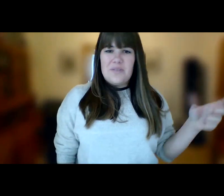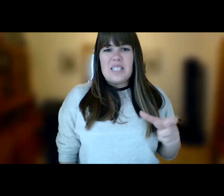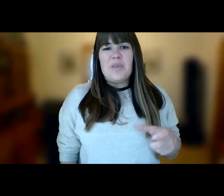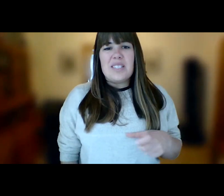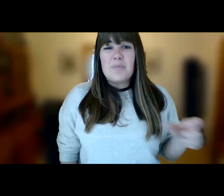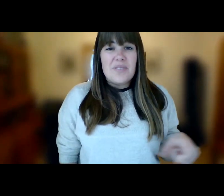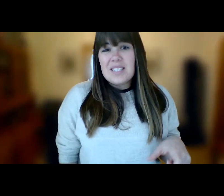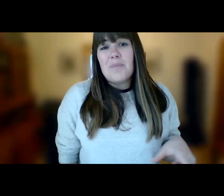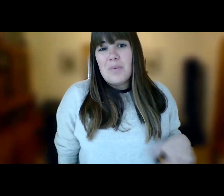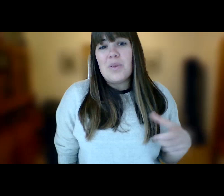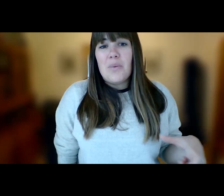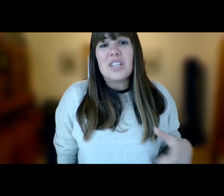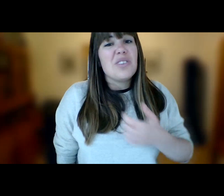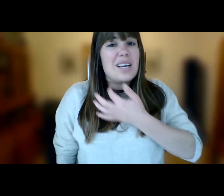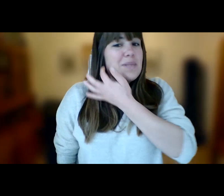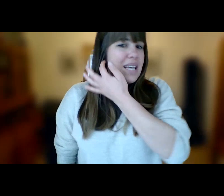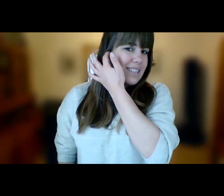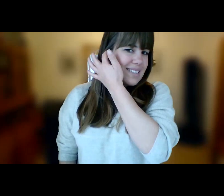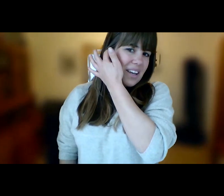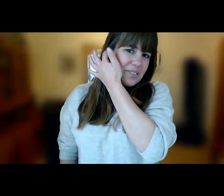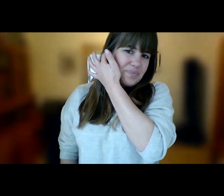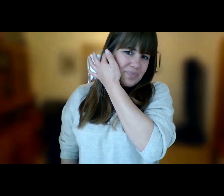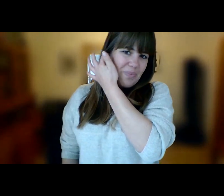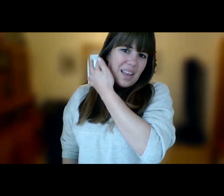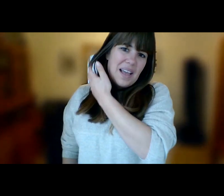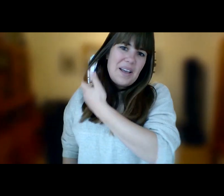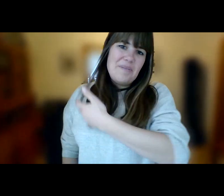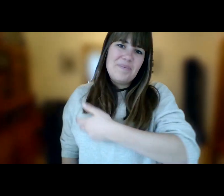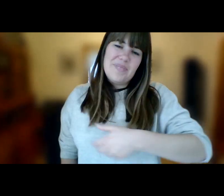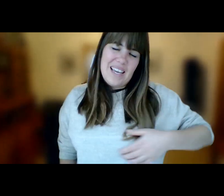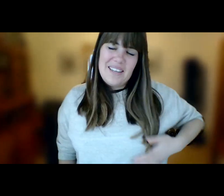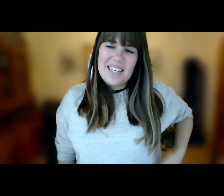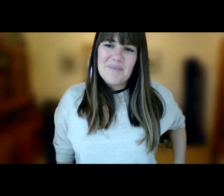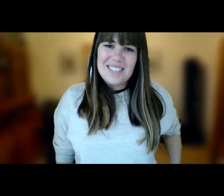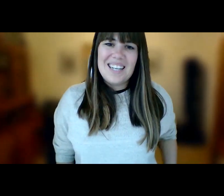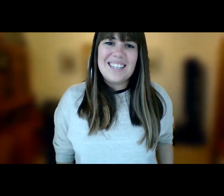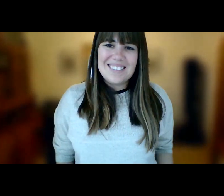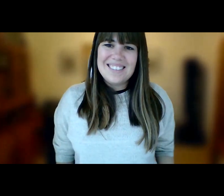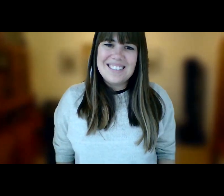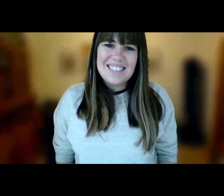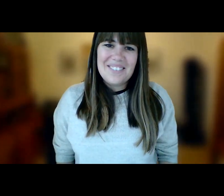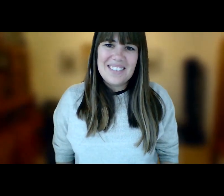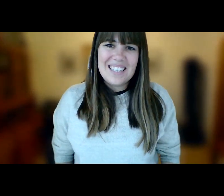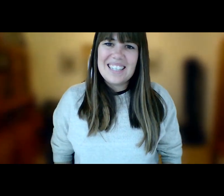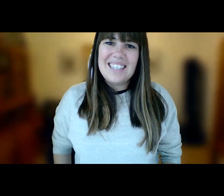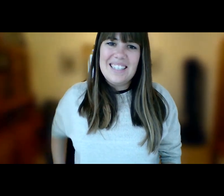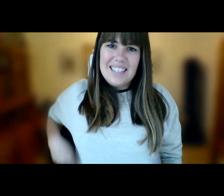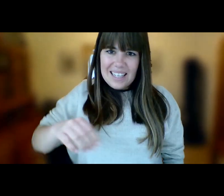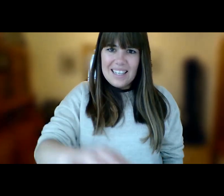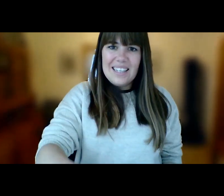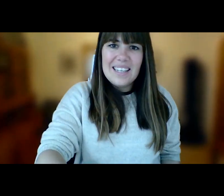all got different experiences, but for some people that word's really upsetting. So, but yeah, it can be a challenge,